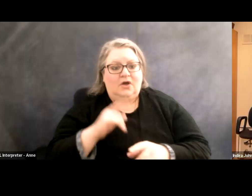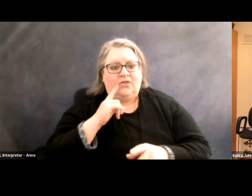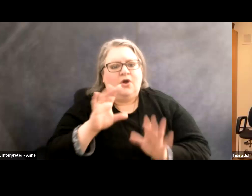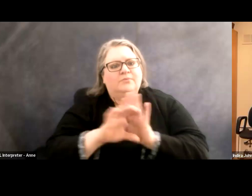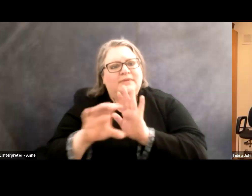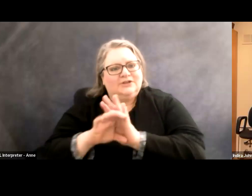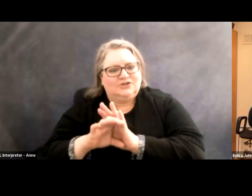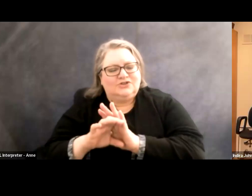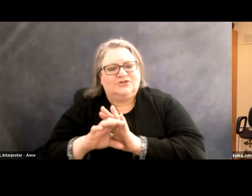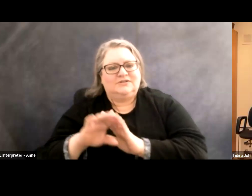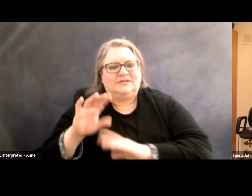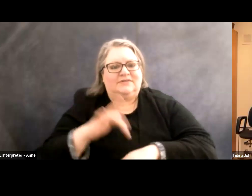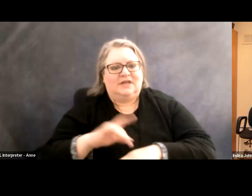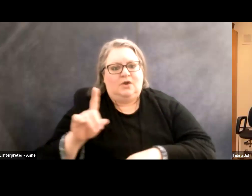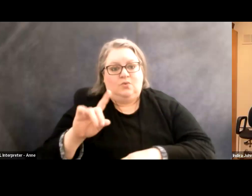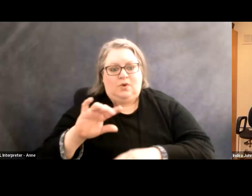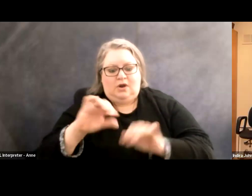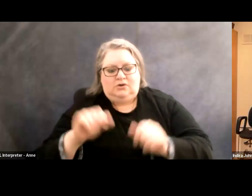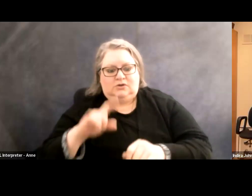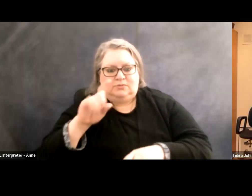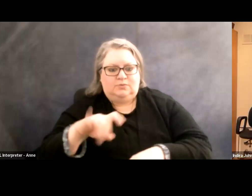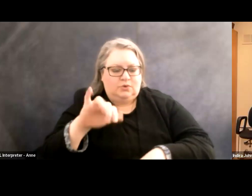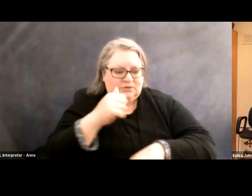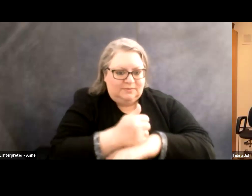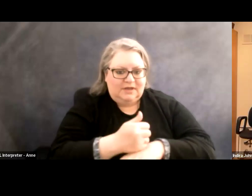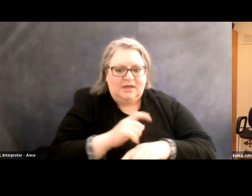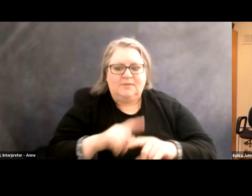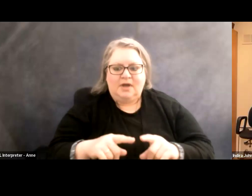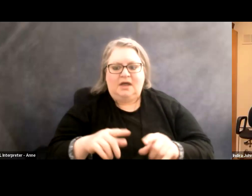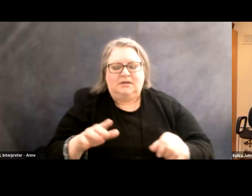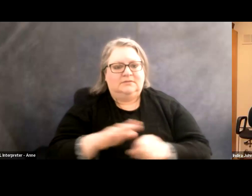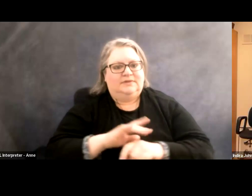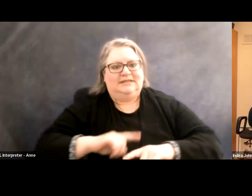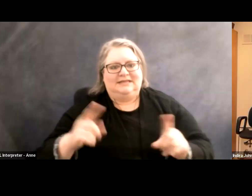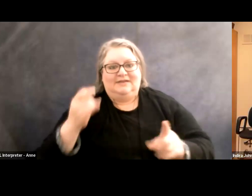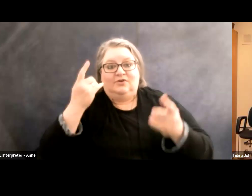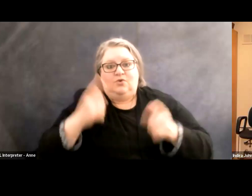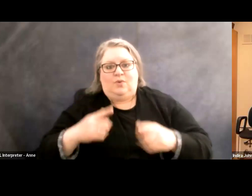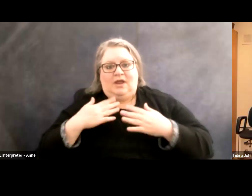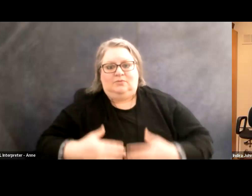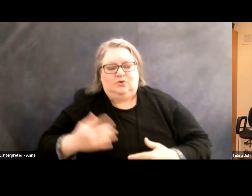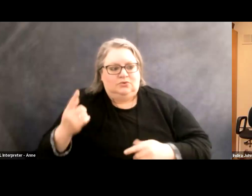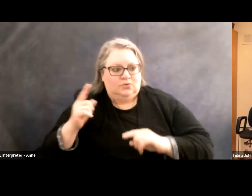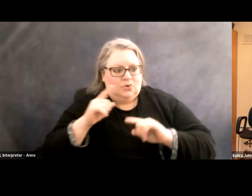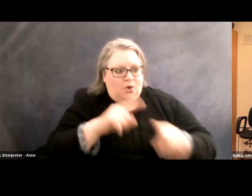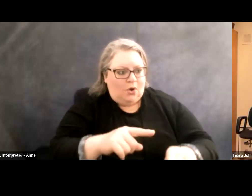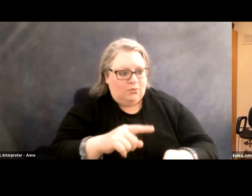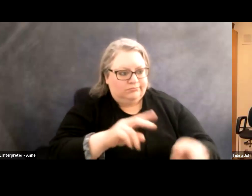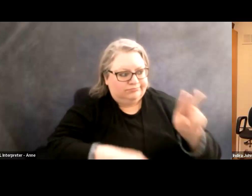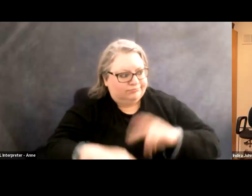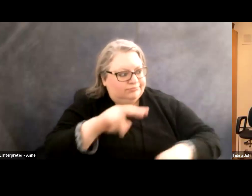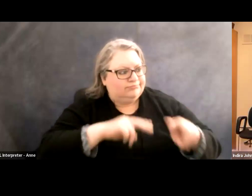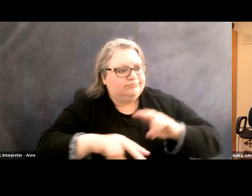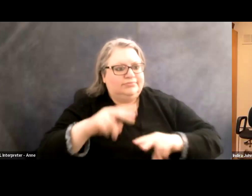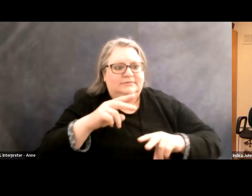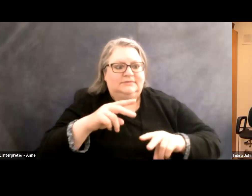pictures of the site and where your sculpture is supposed to be, but it's completely different to go there if you have that opportunity and see,